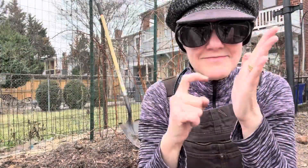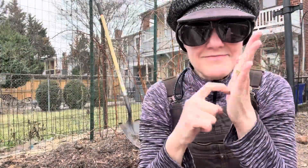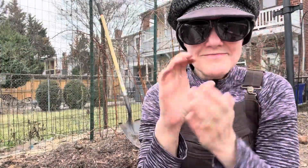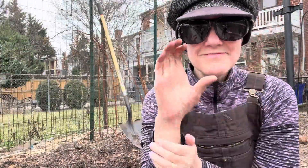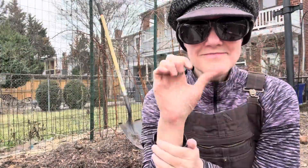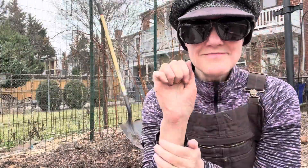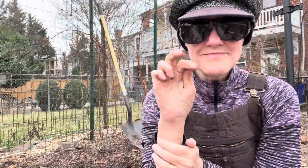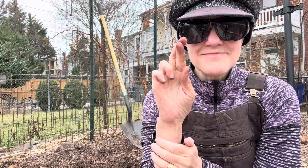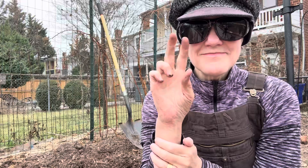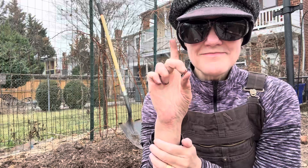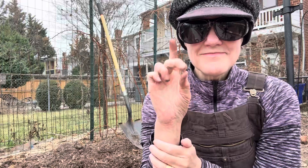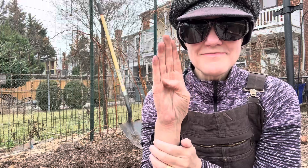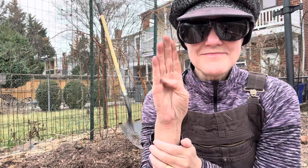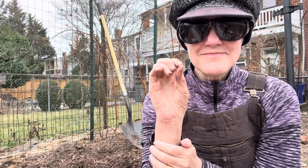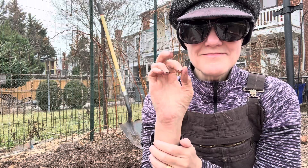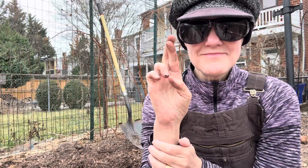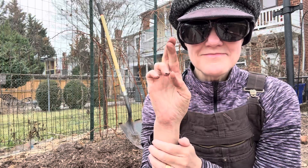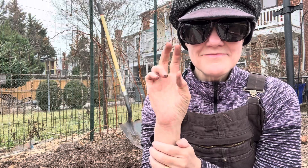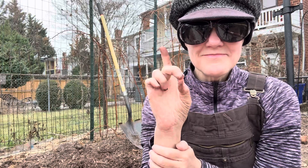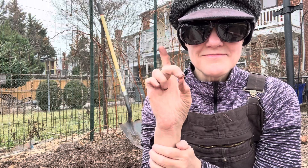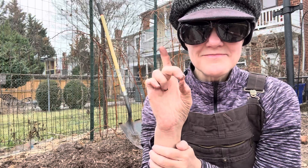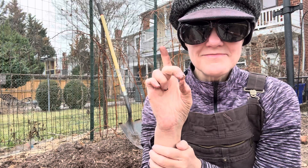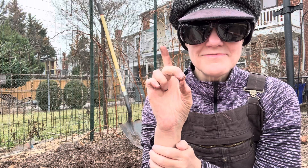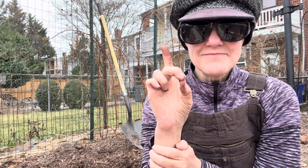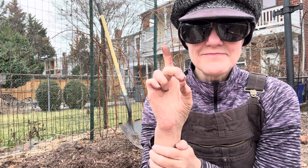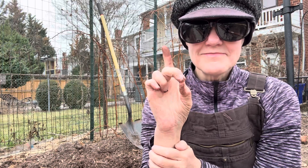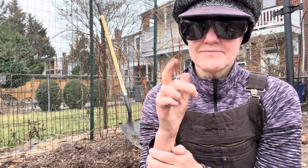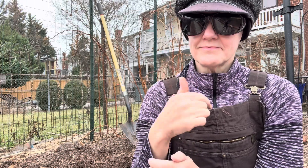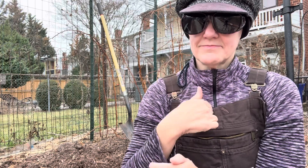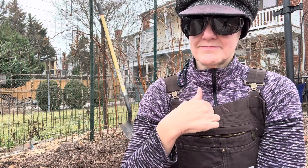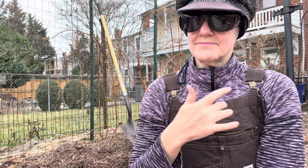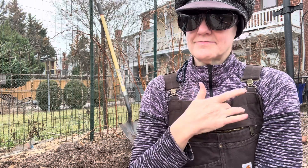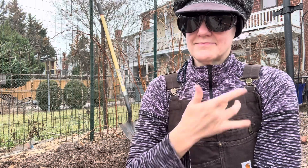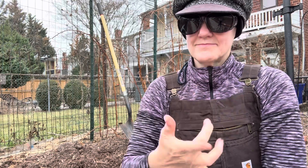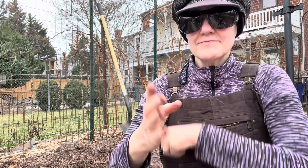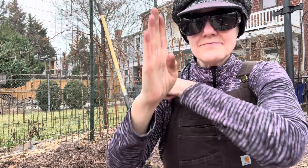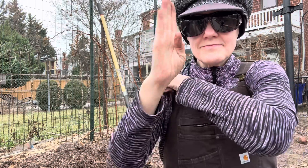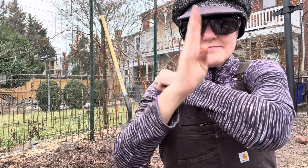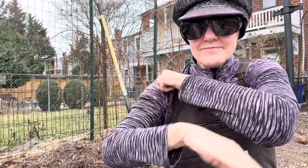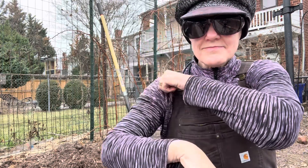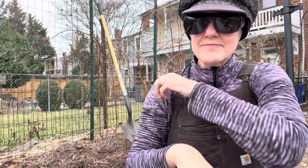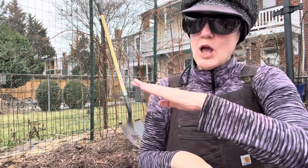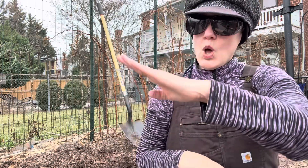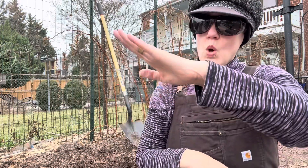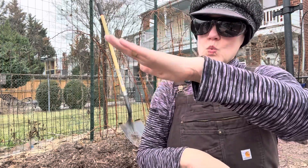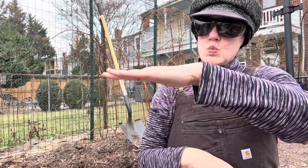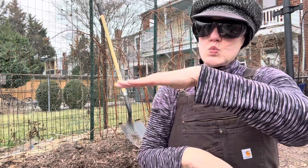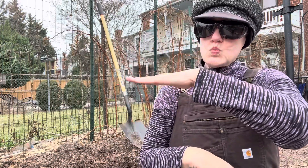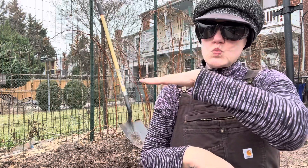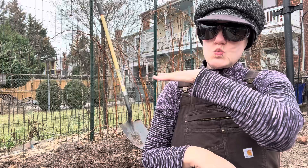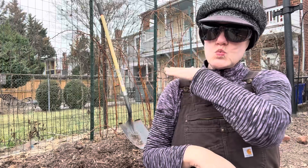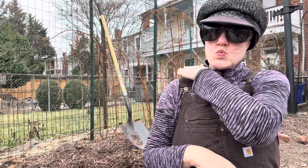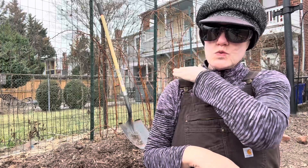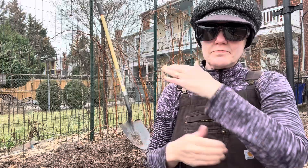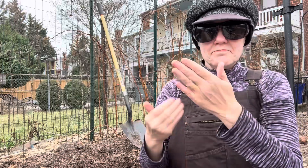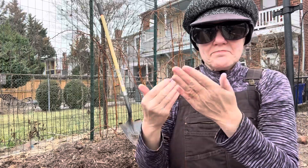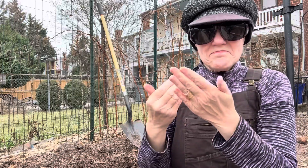Did you notice the cardboard? Every fall, I sheet mulch the garden with